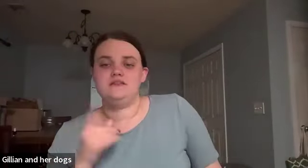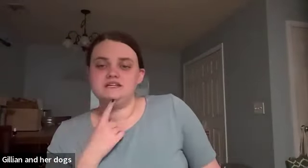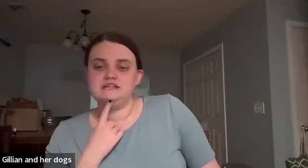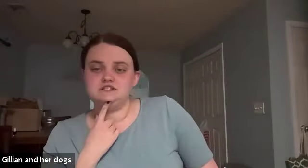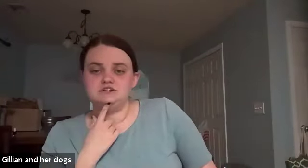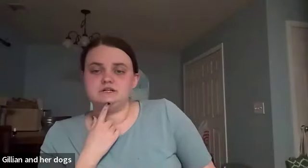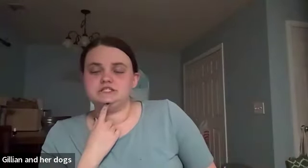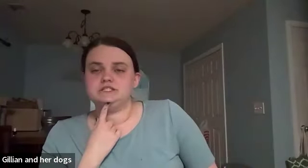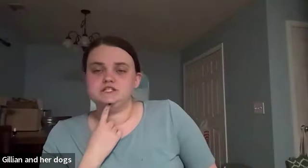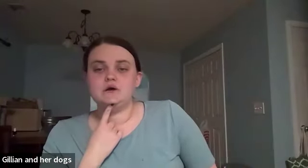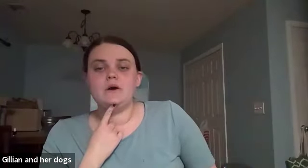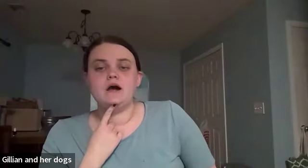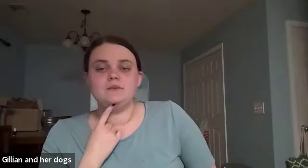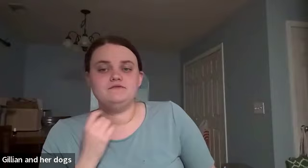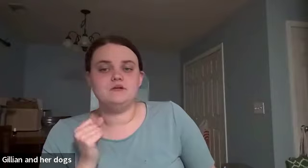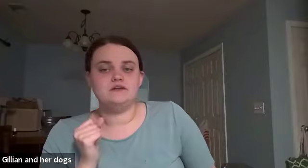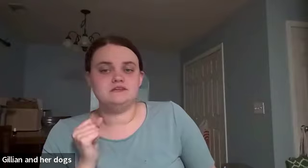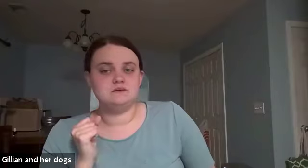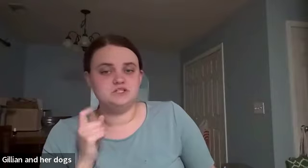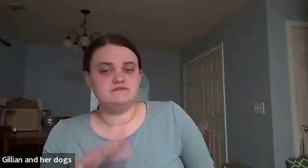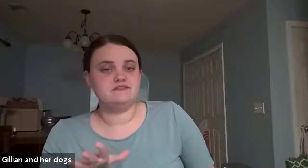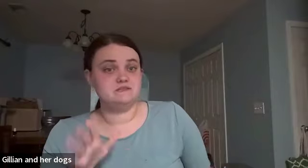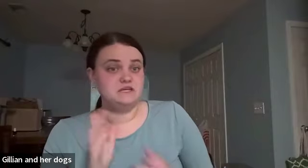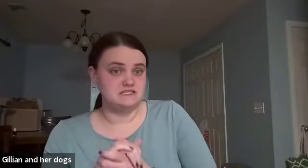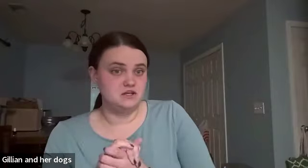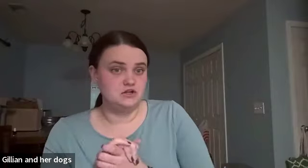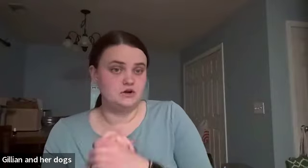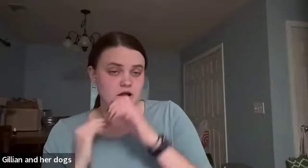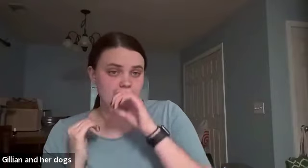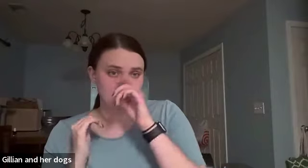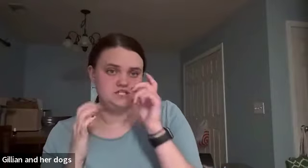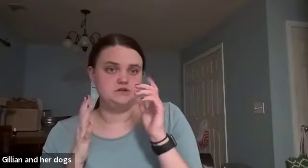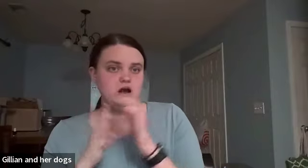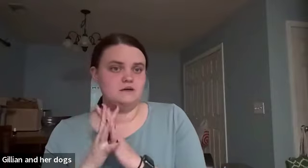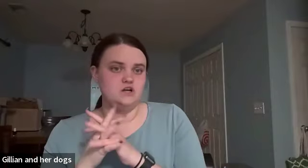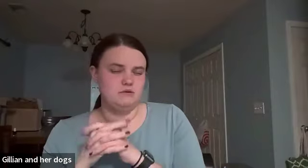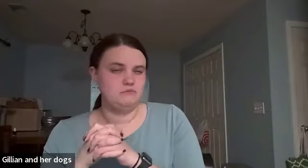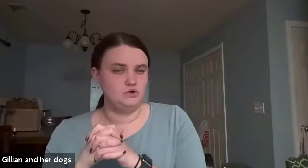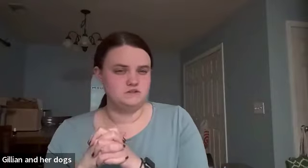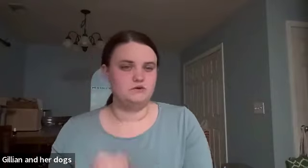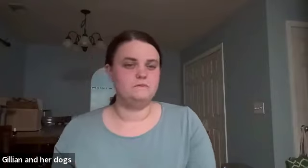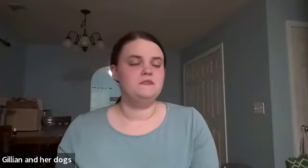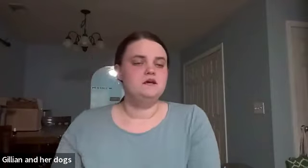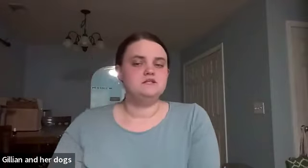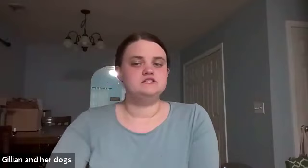Okay, that is a good question. So if like the assumption of this is being singular, or how would you talk about multiple?